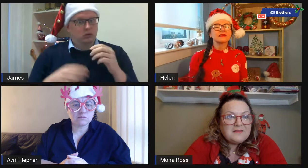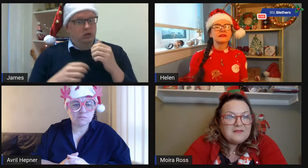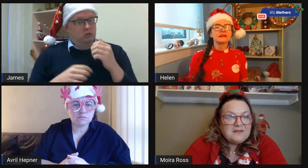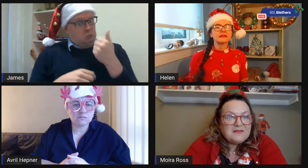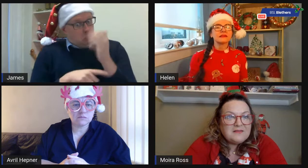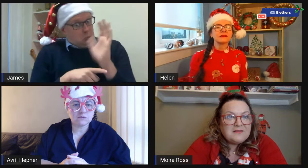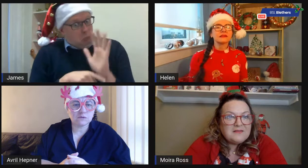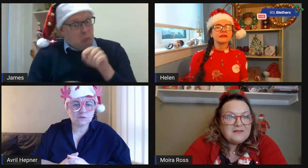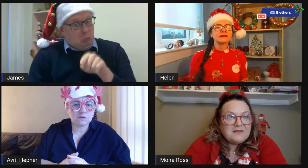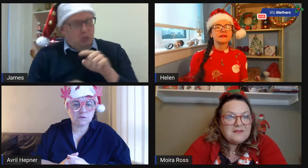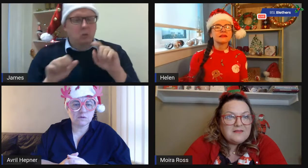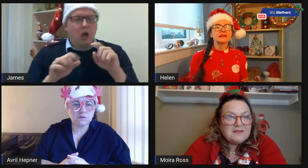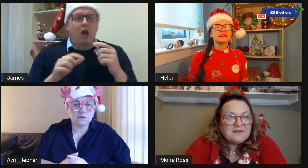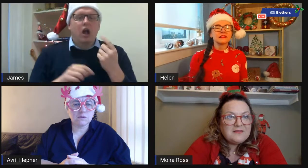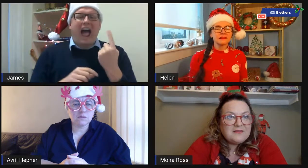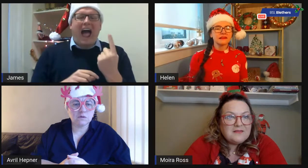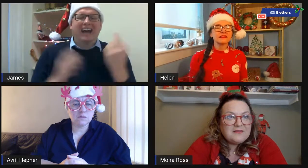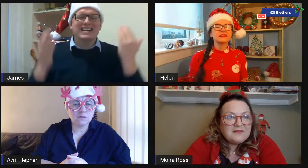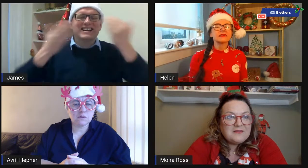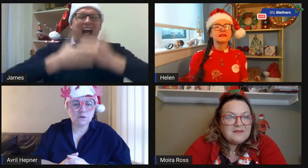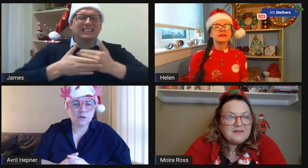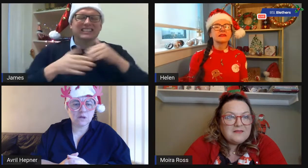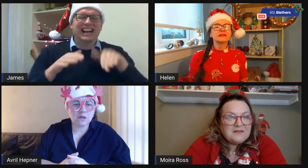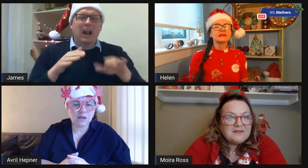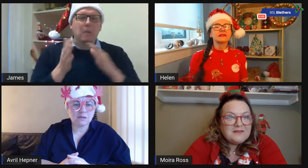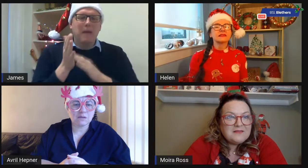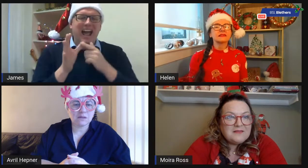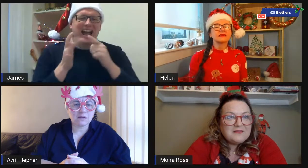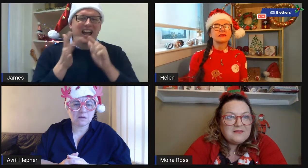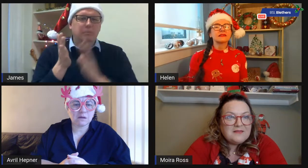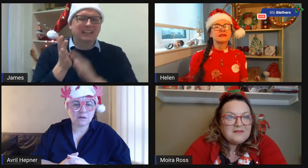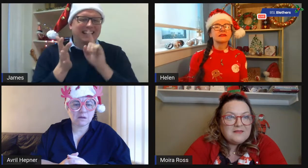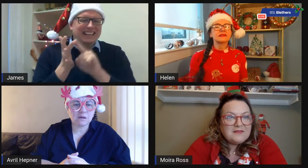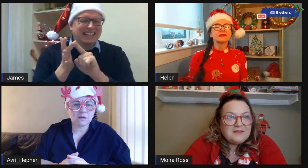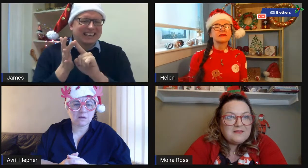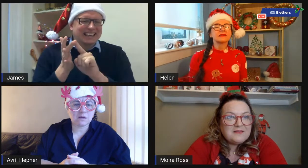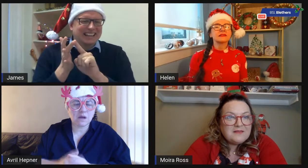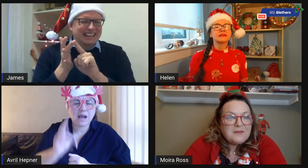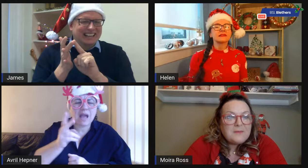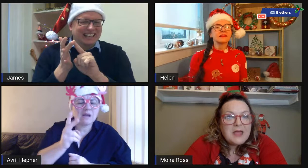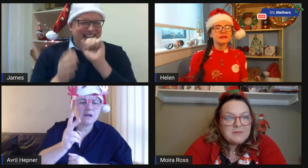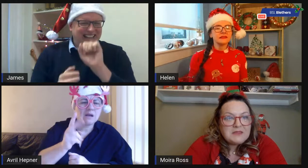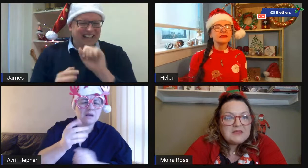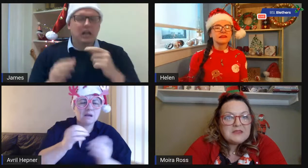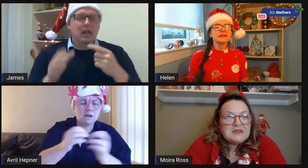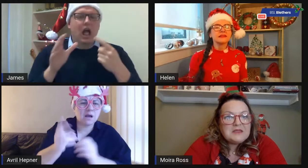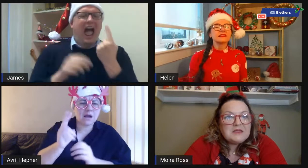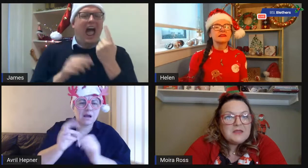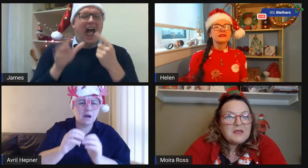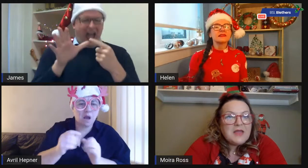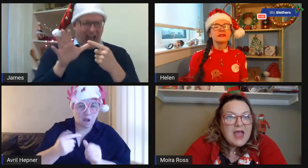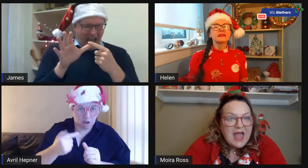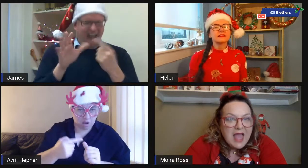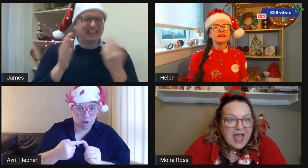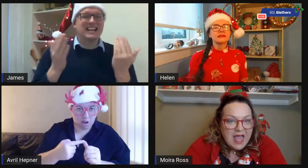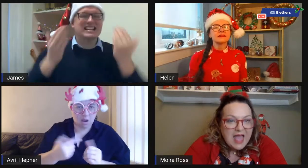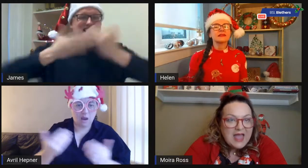I think older young people would like that as well. There's also another film, A